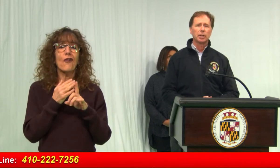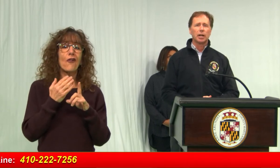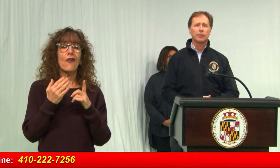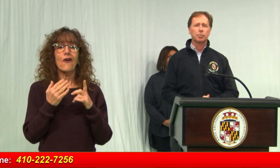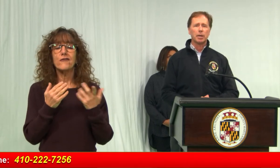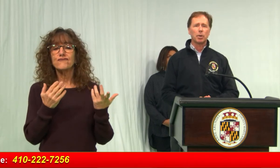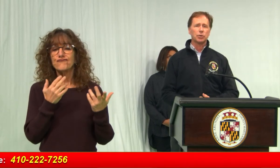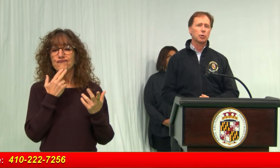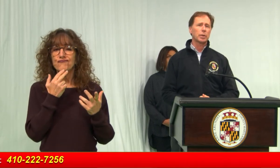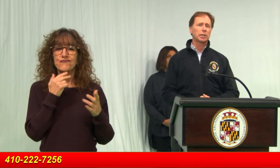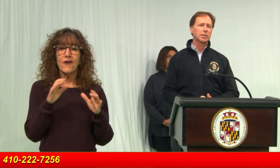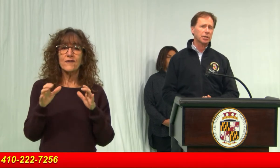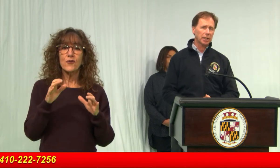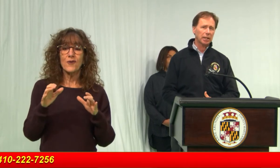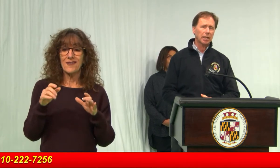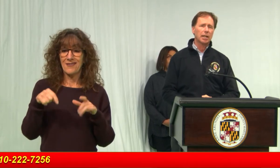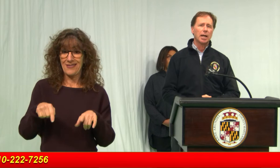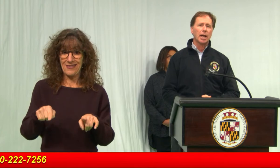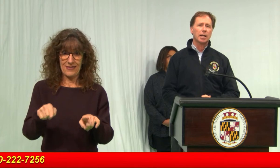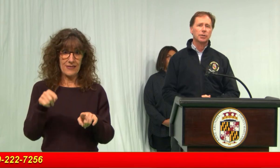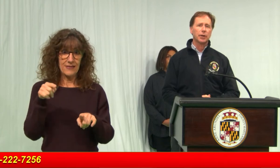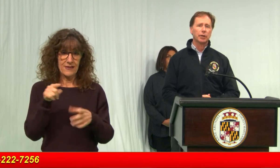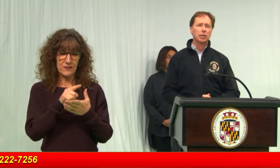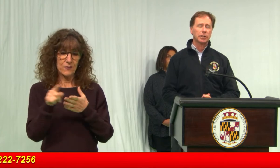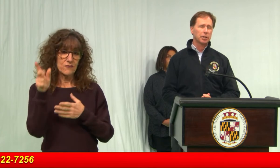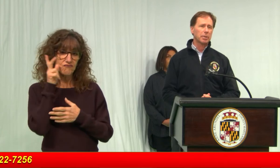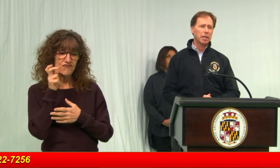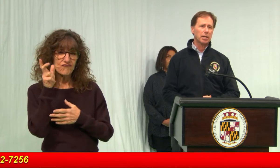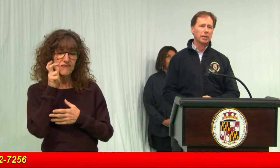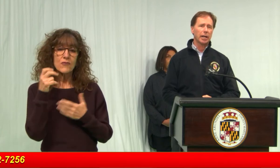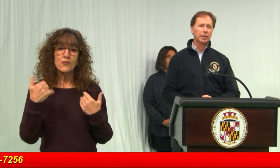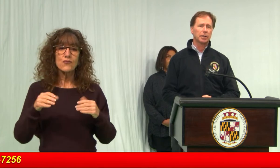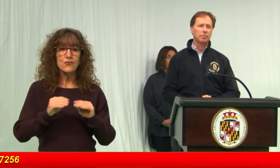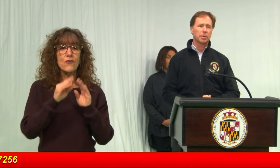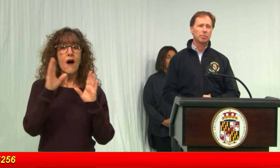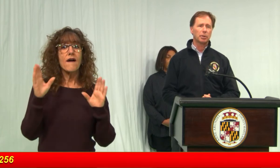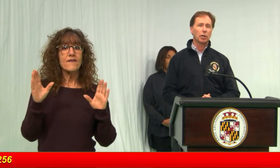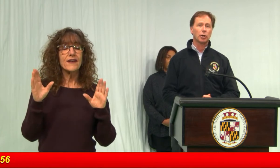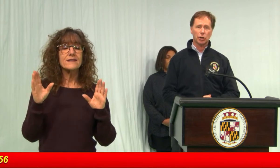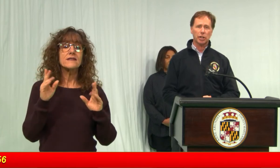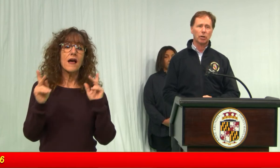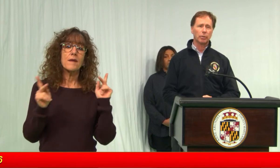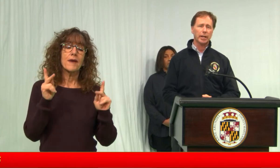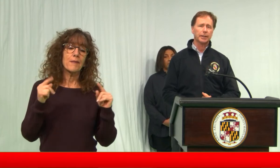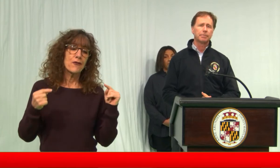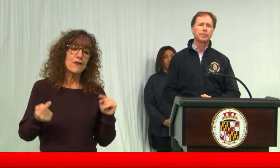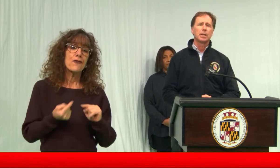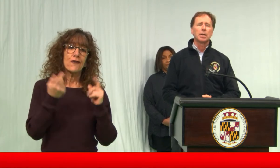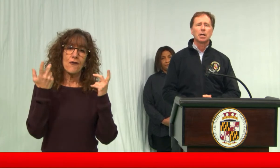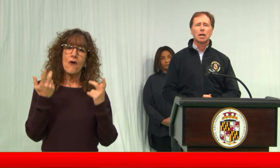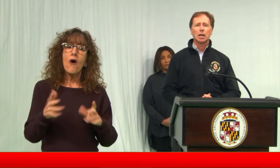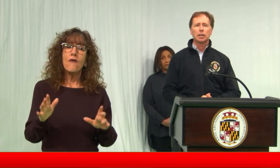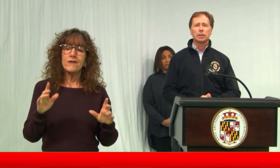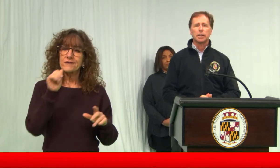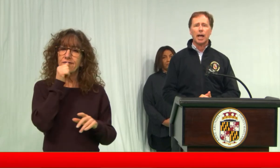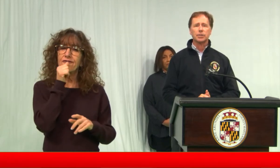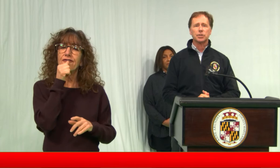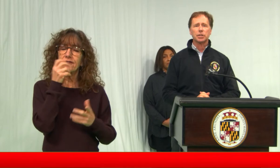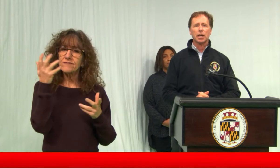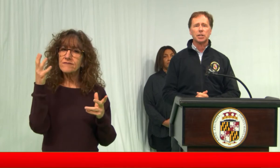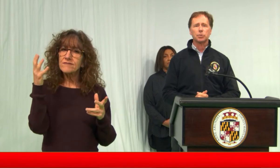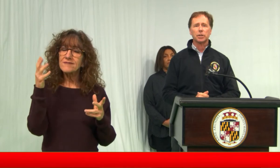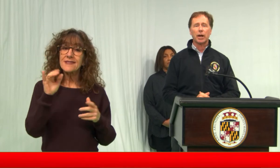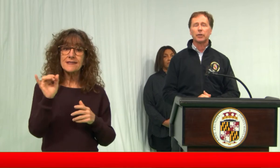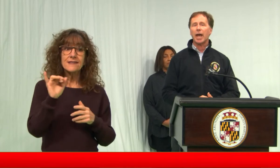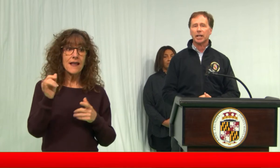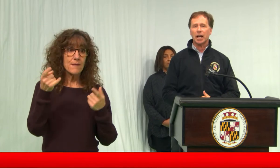communities. I've spent most of the week listening, and it's very clear to me that people are hurting already. As is